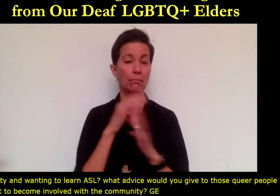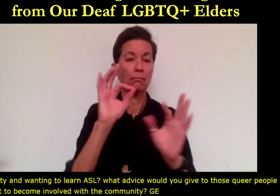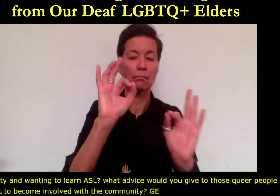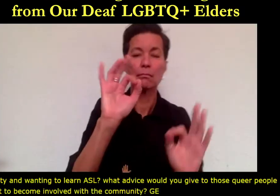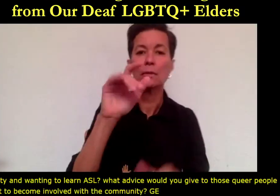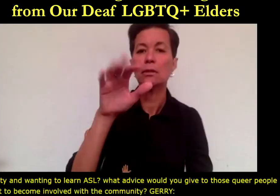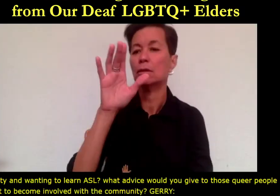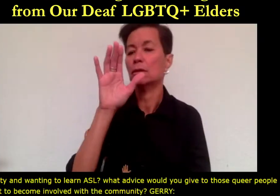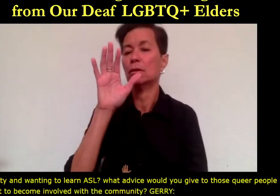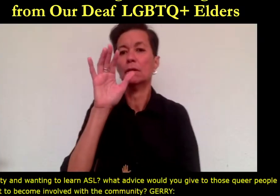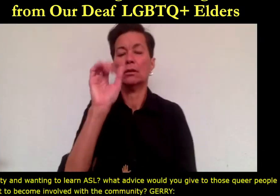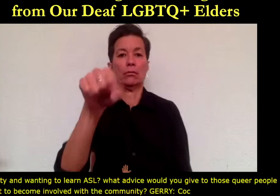coco great